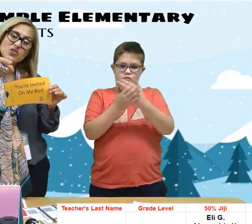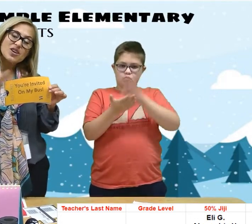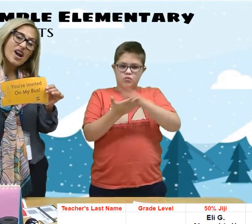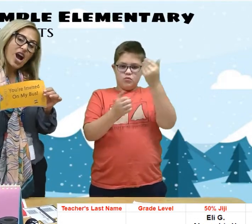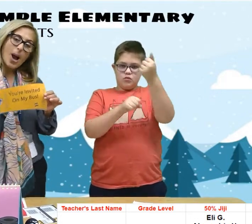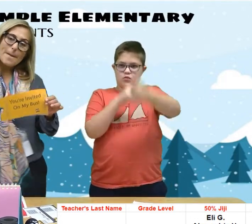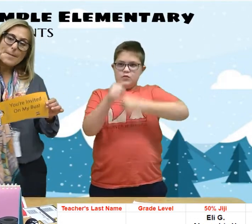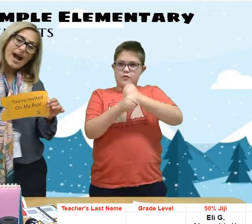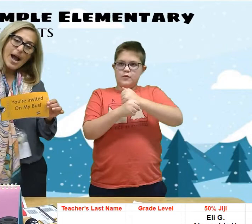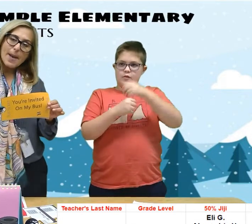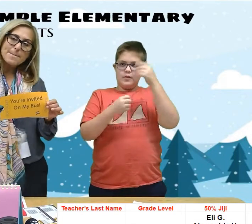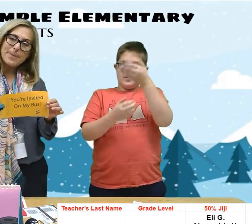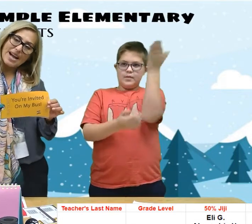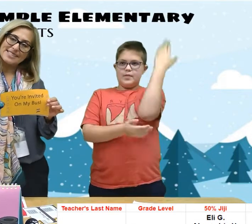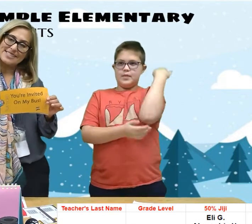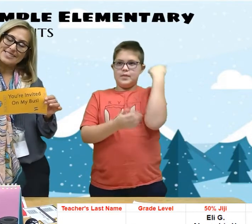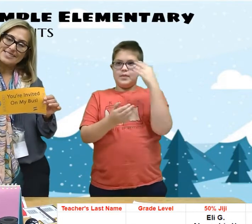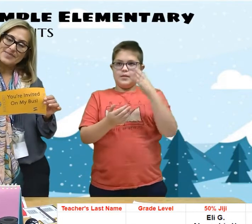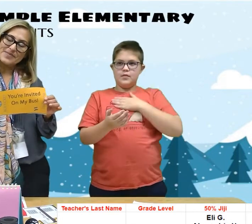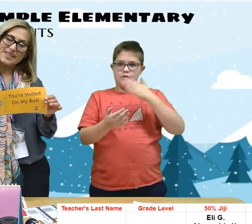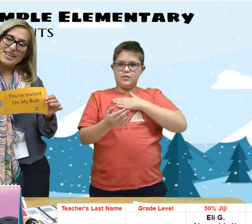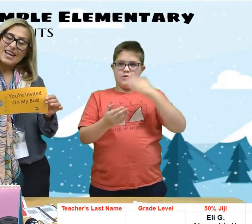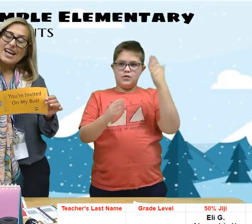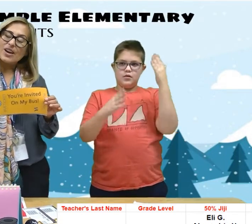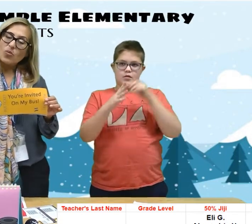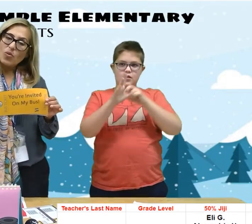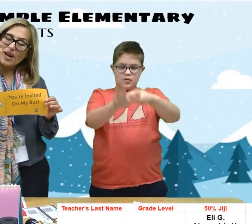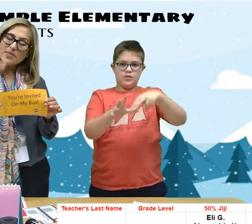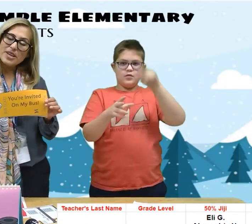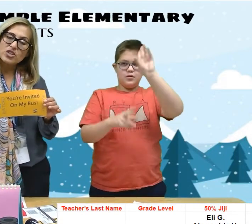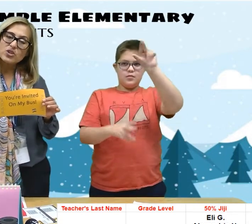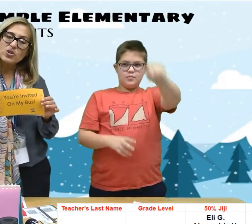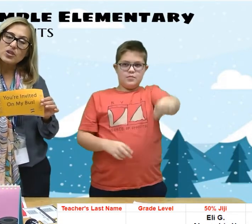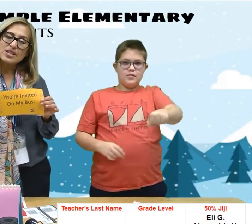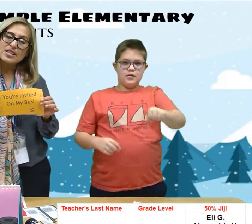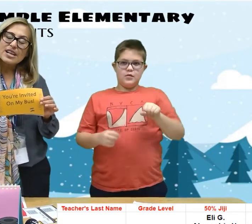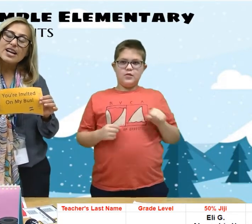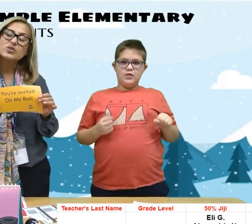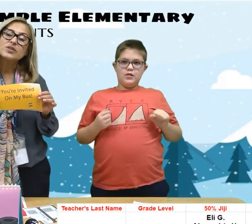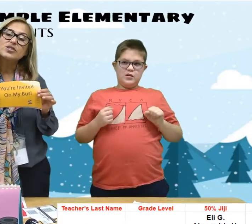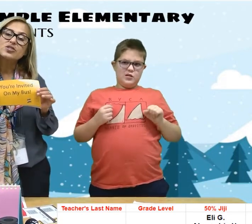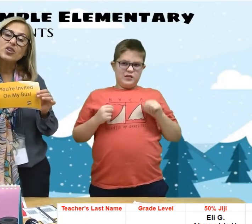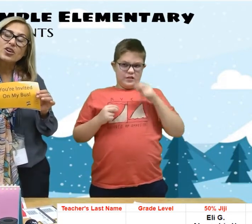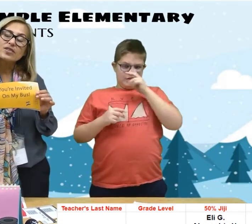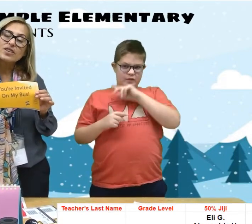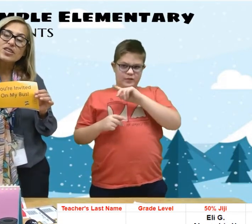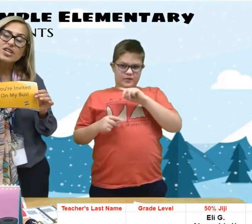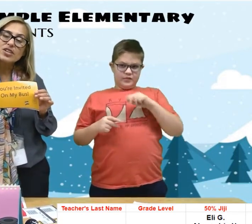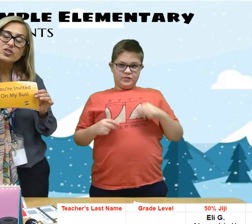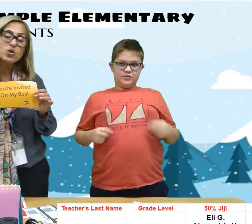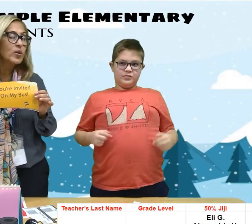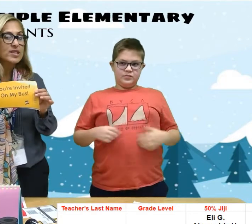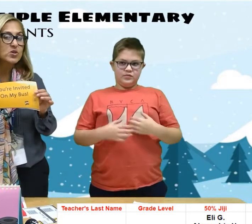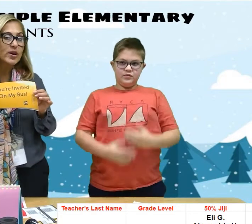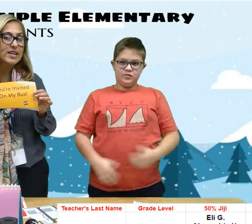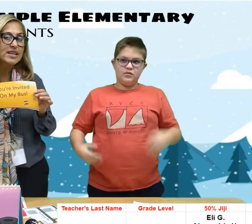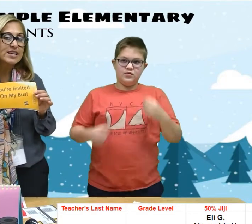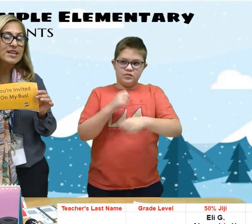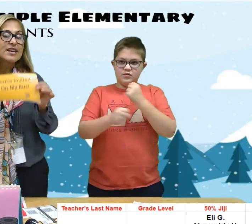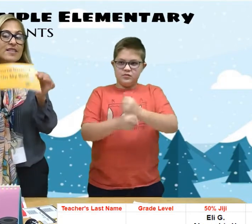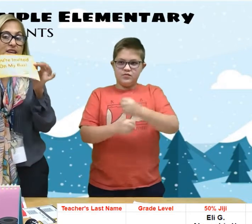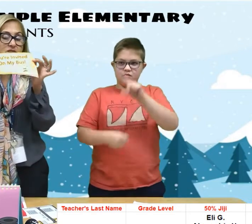you on my bus. Want to make sure as we start the year